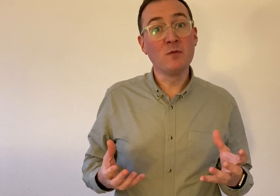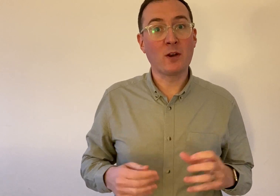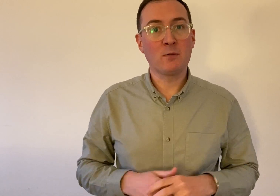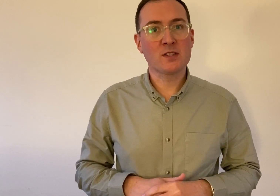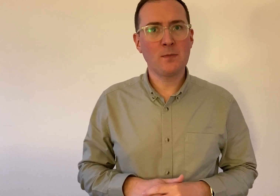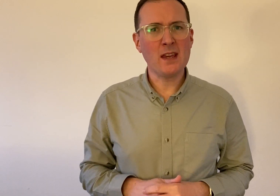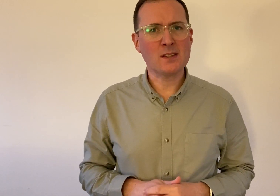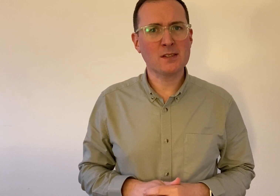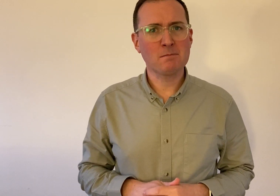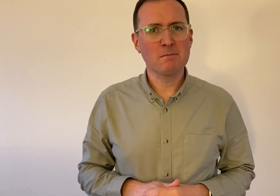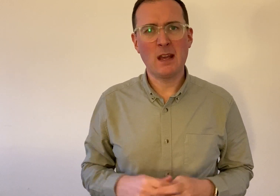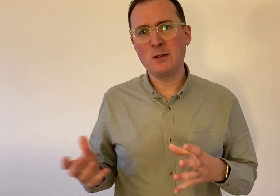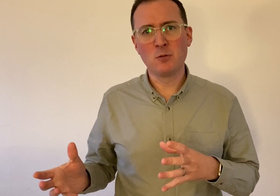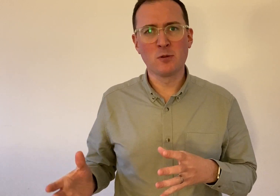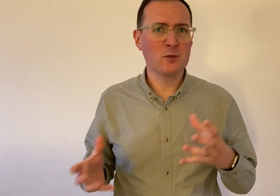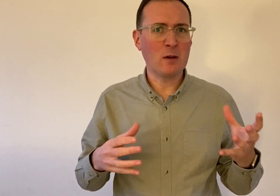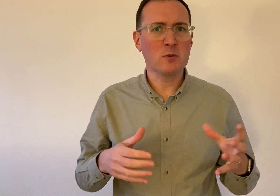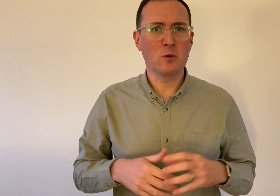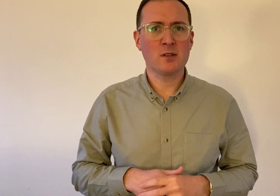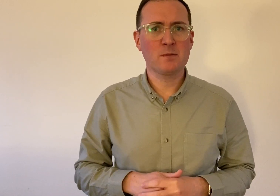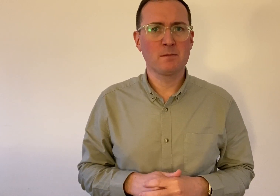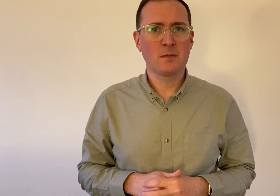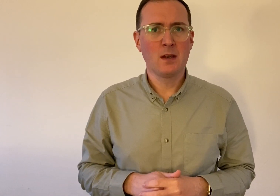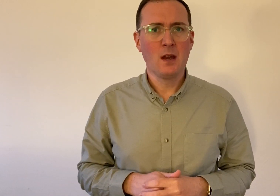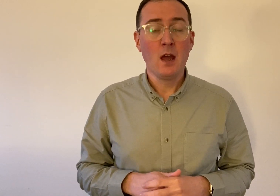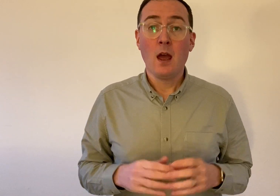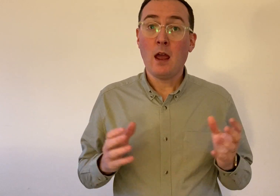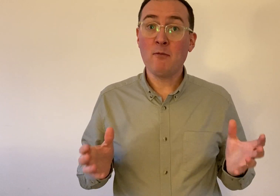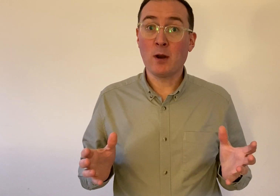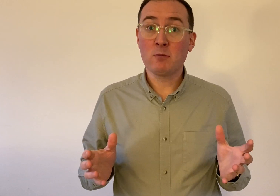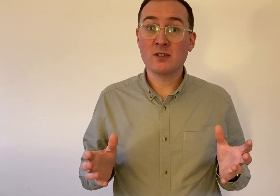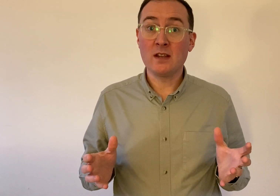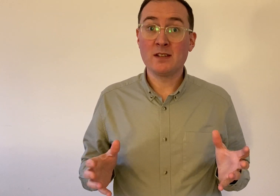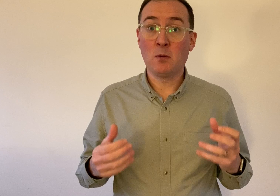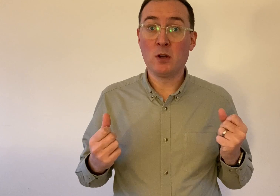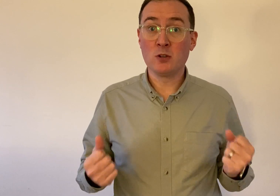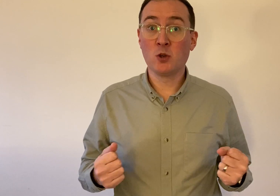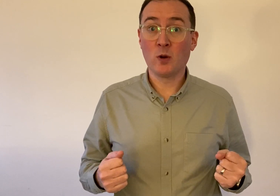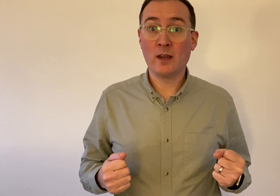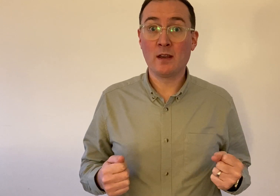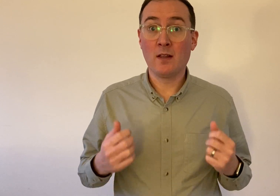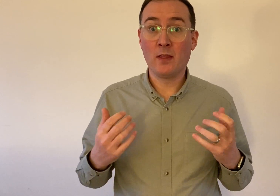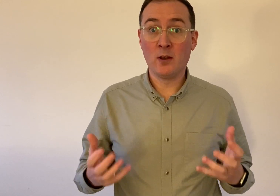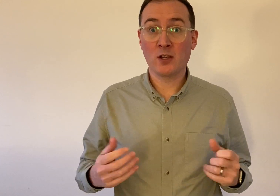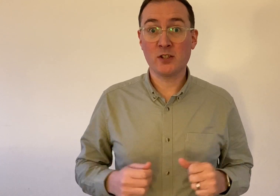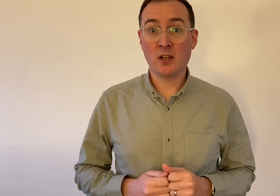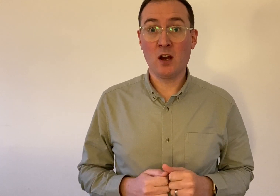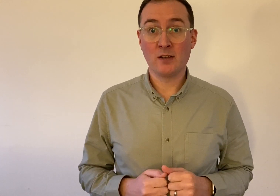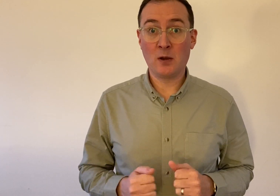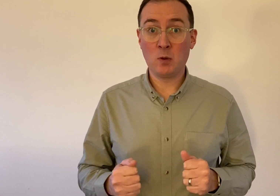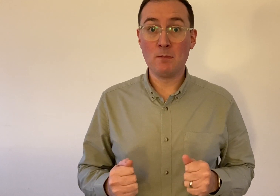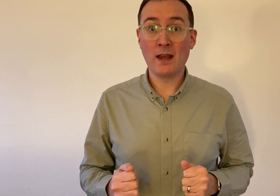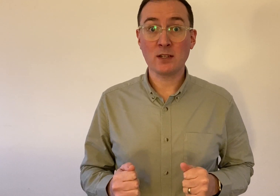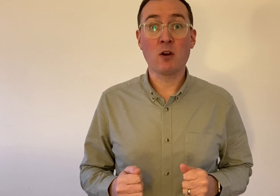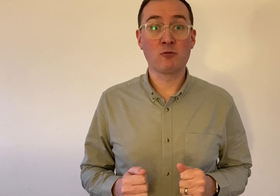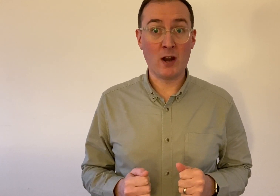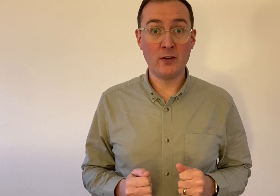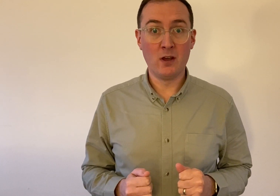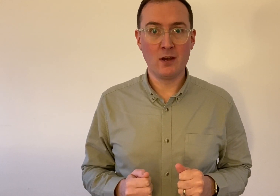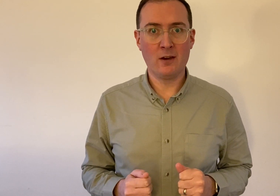around a space, indoors or outdoors. If we're outside and we're enjoying the nursery garden, we might run